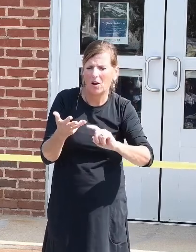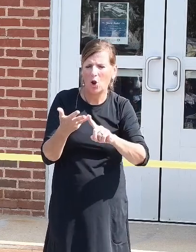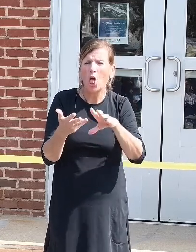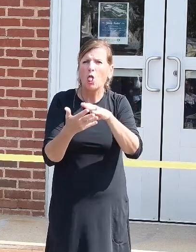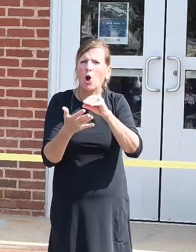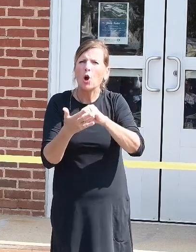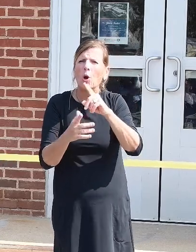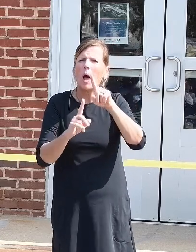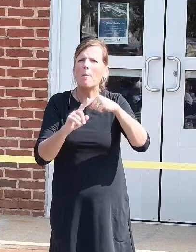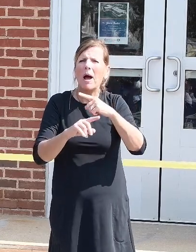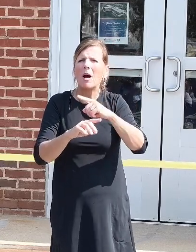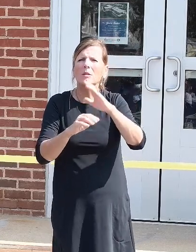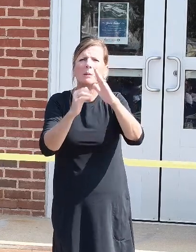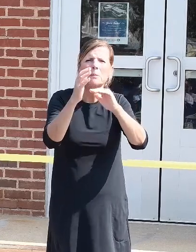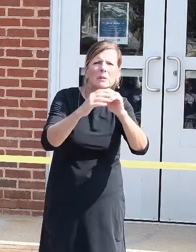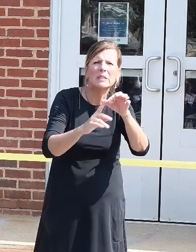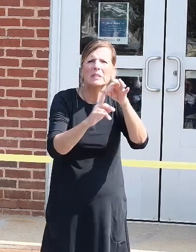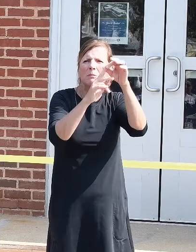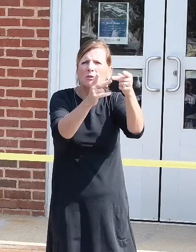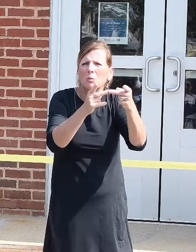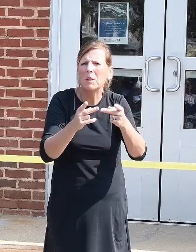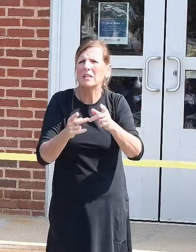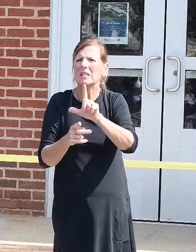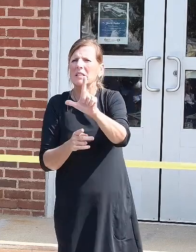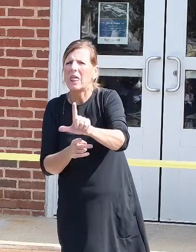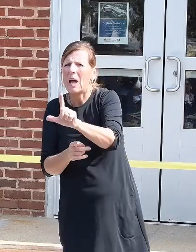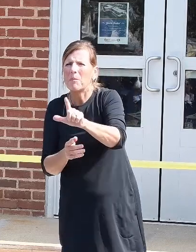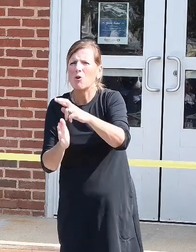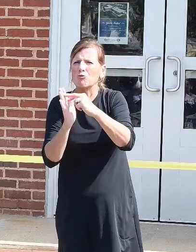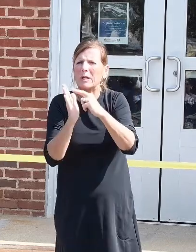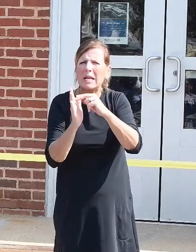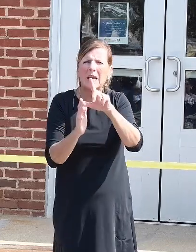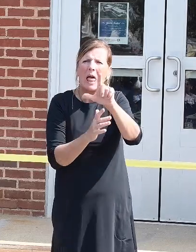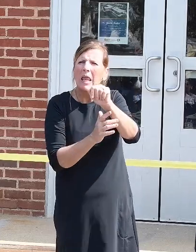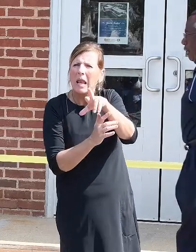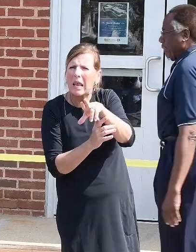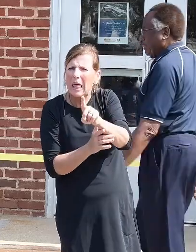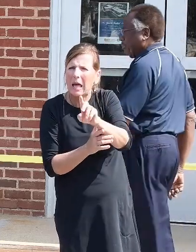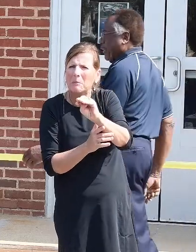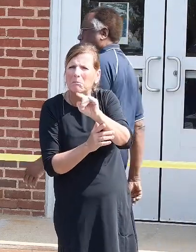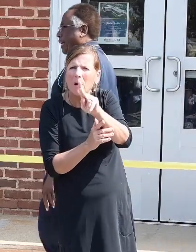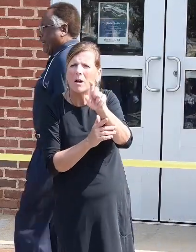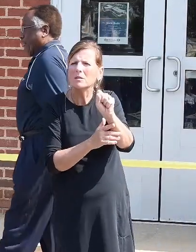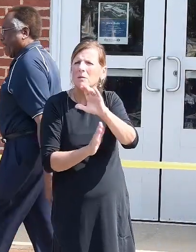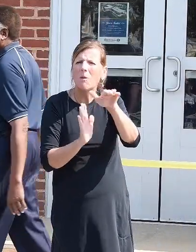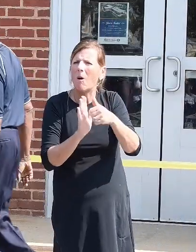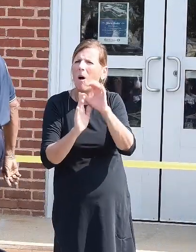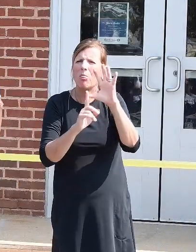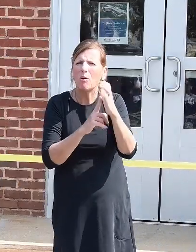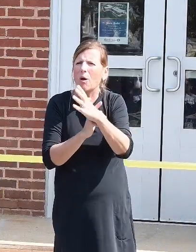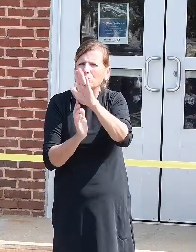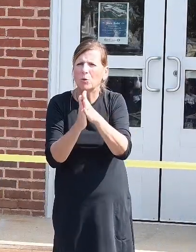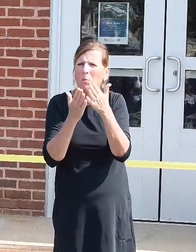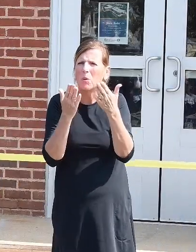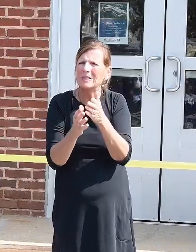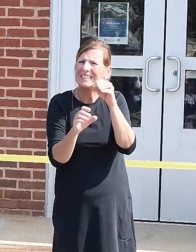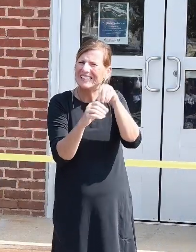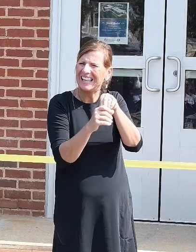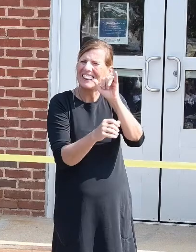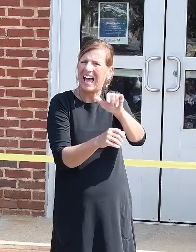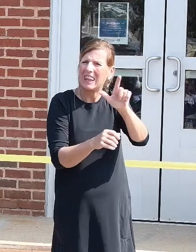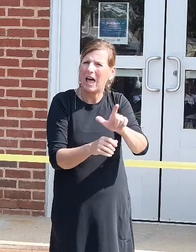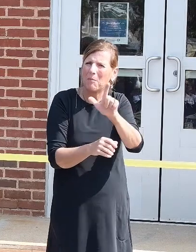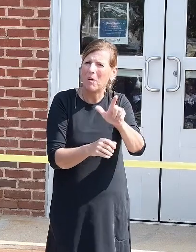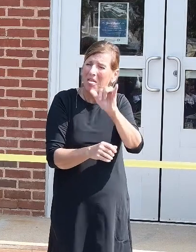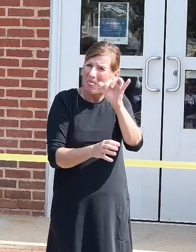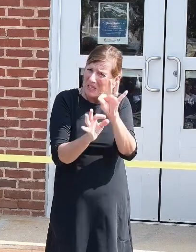the landmarks, to go into the library and read about all the cultural books that we have placed in that library. I think